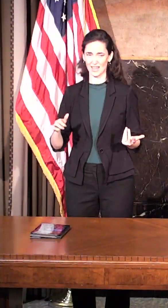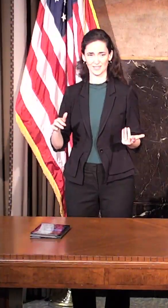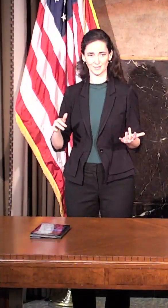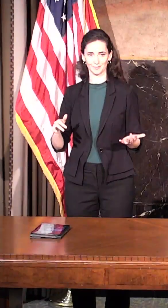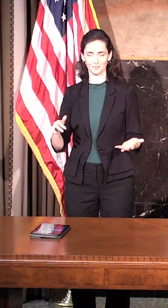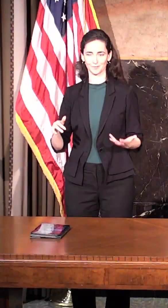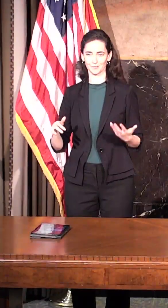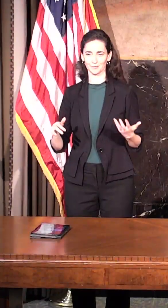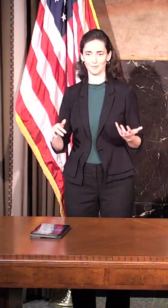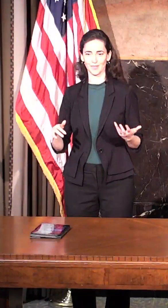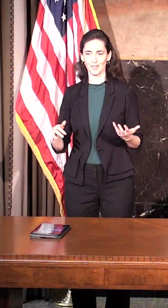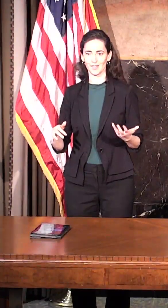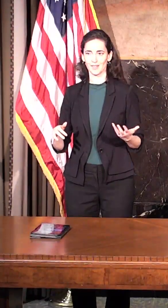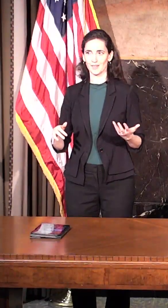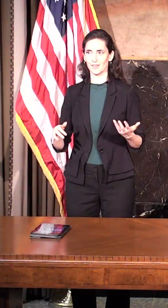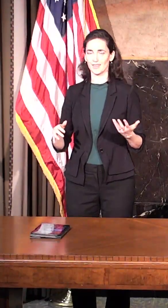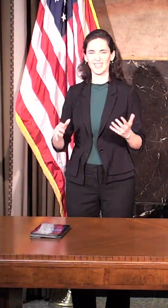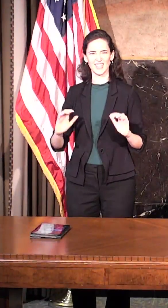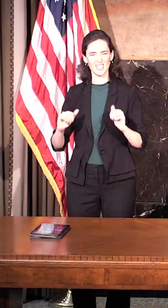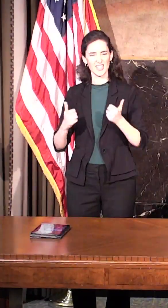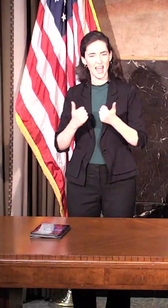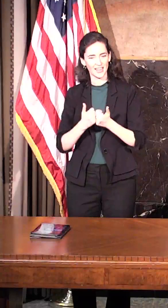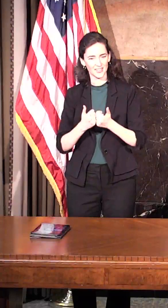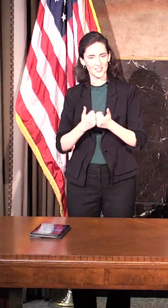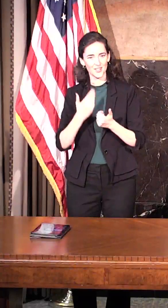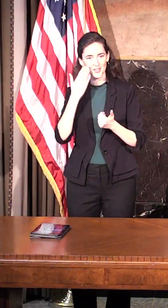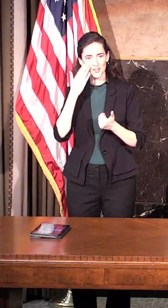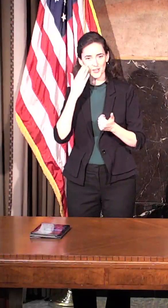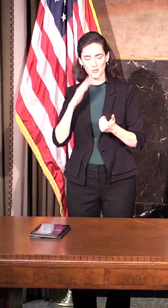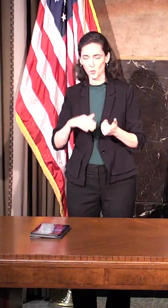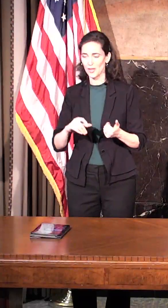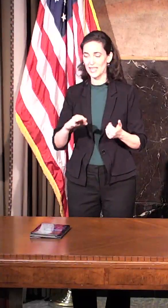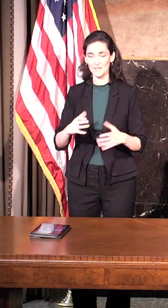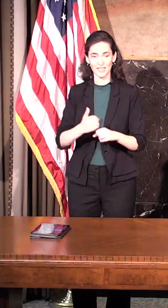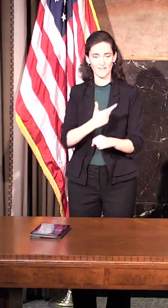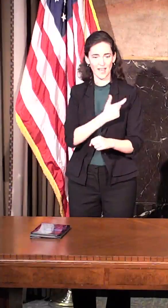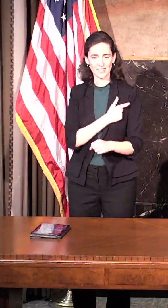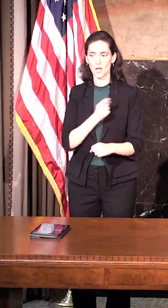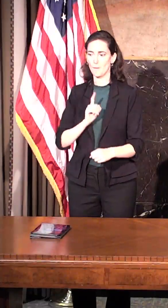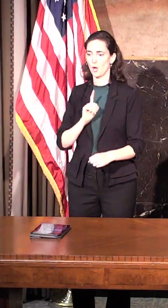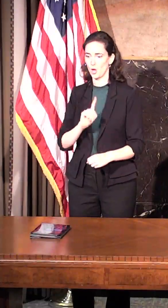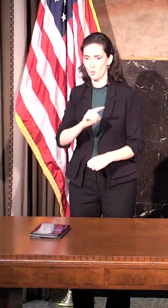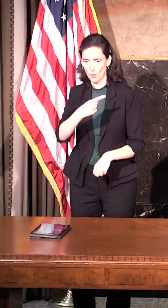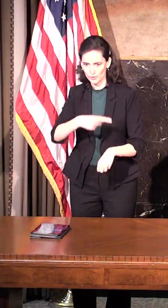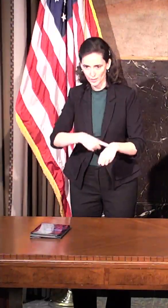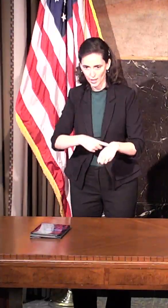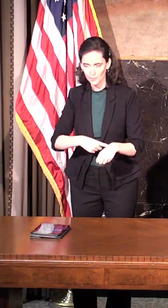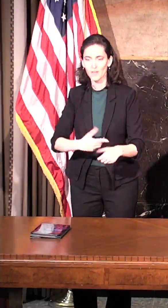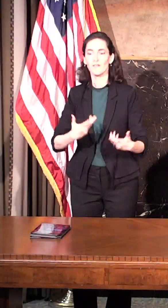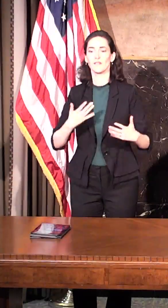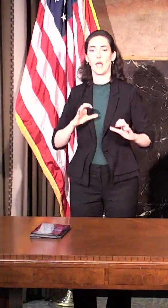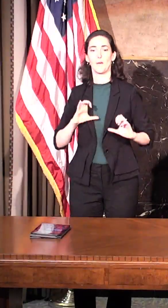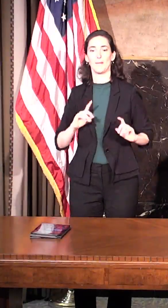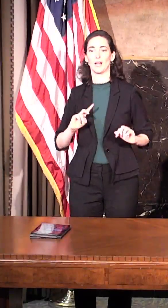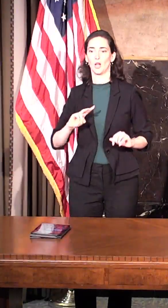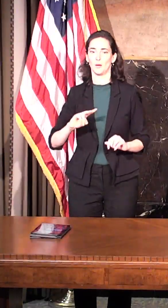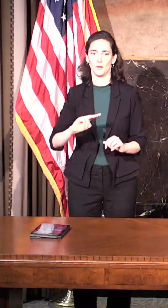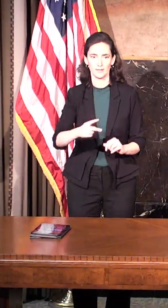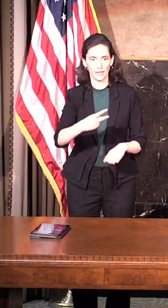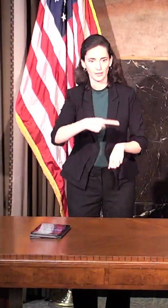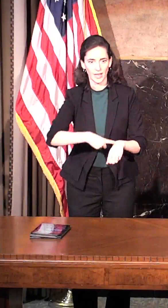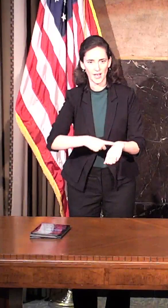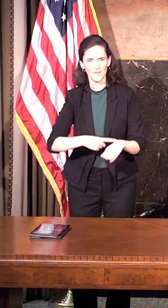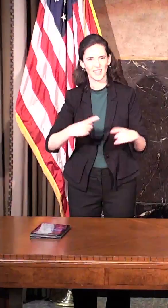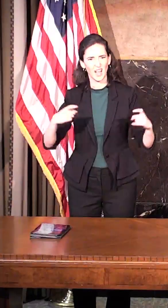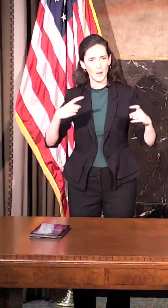logistical challenges around a 2-dose vaccination series that we don't have with Johnson & Johnson,